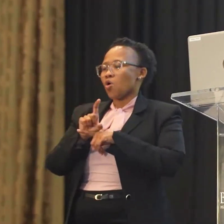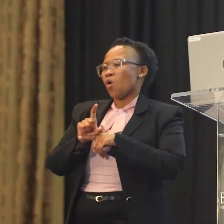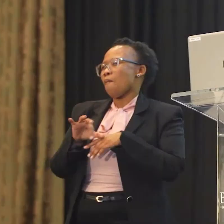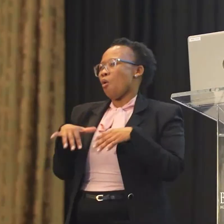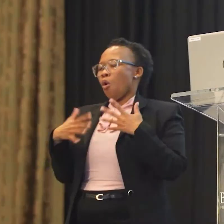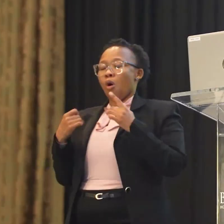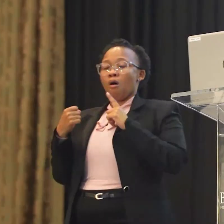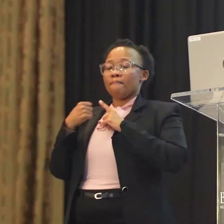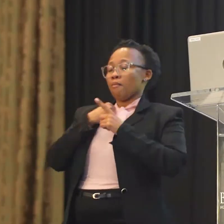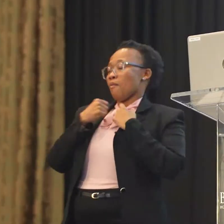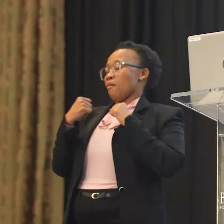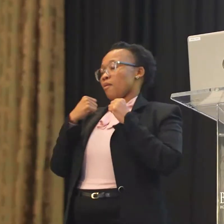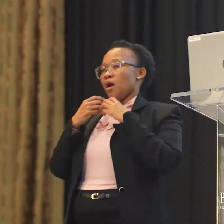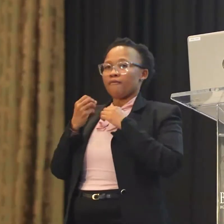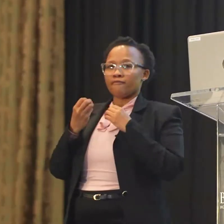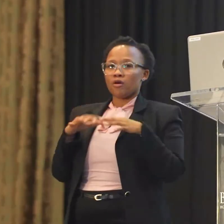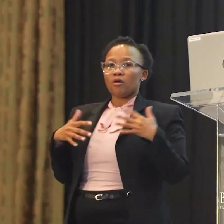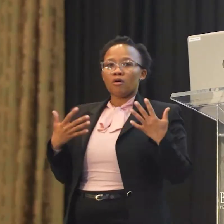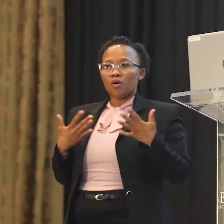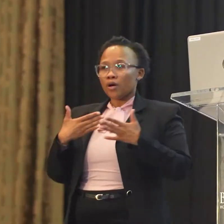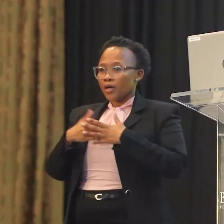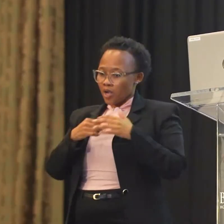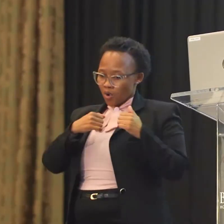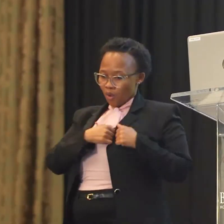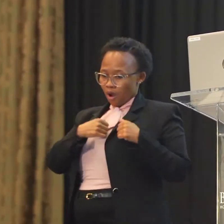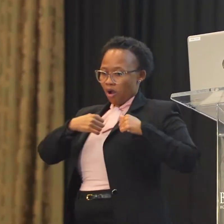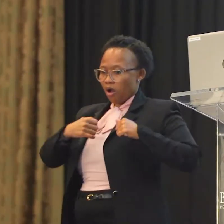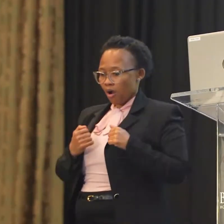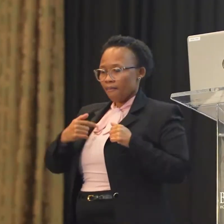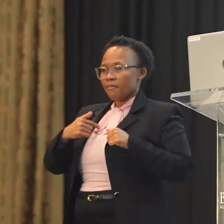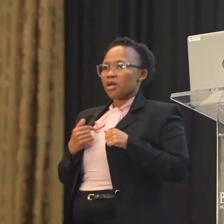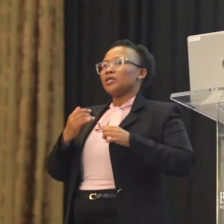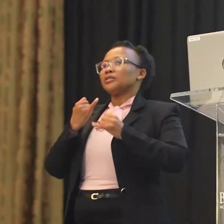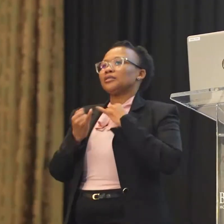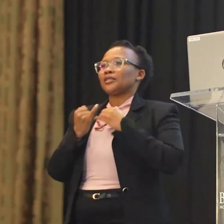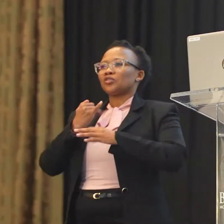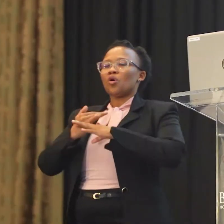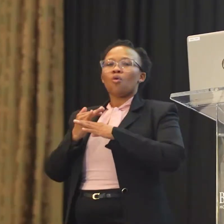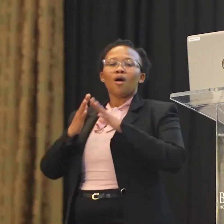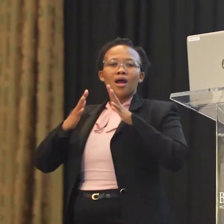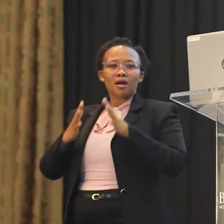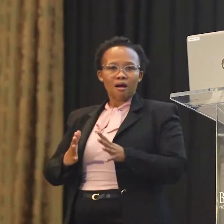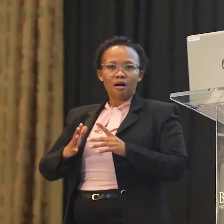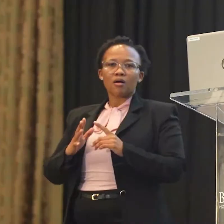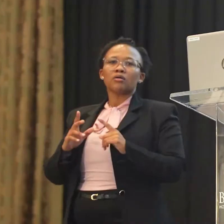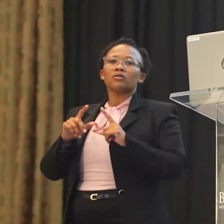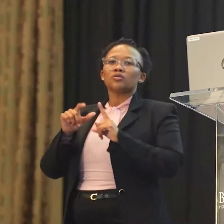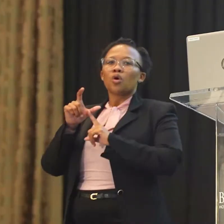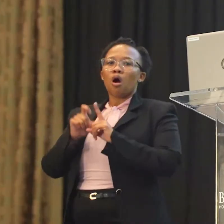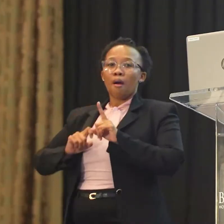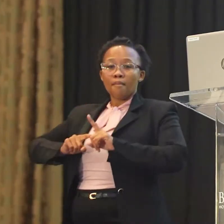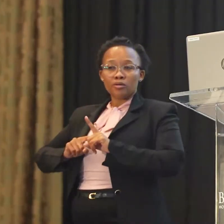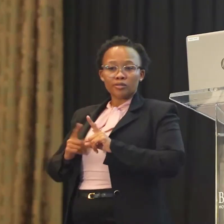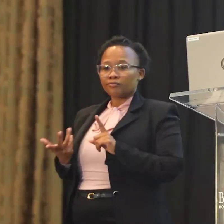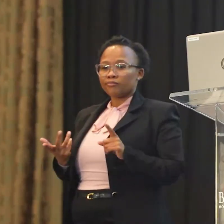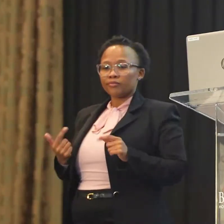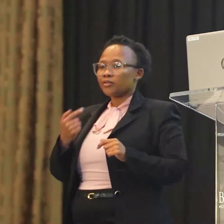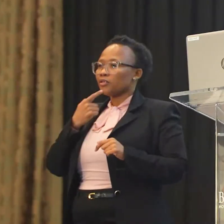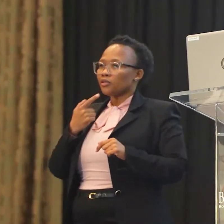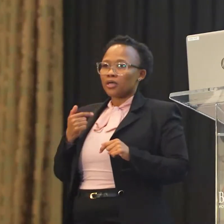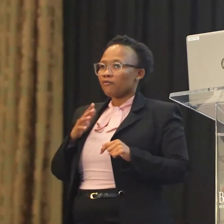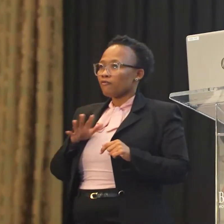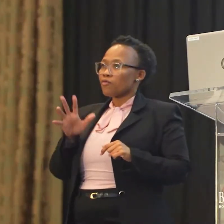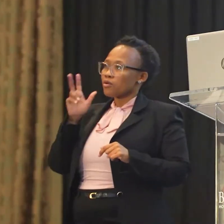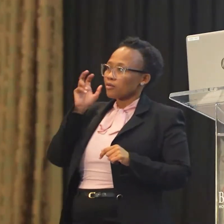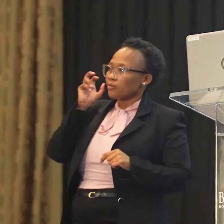discuss anal sex with an healthcare worker that is either ill-informed or does not want to hear such information?